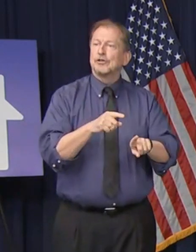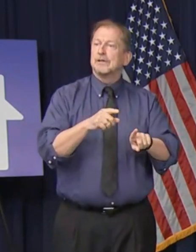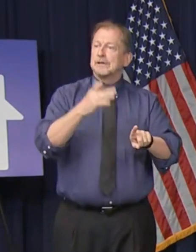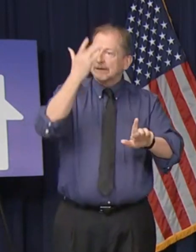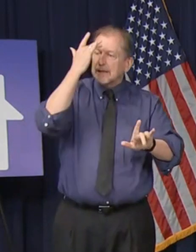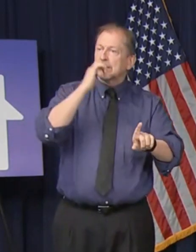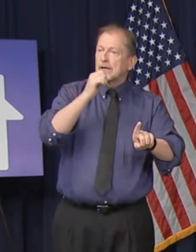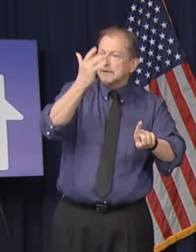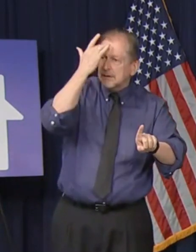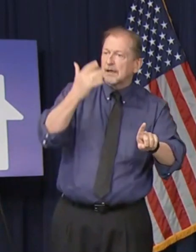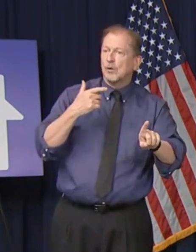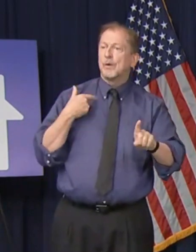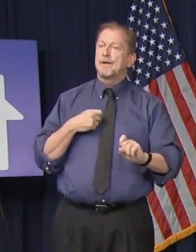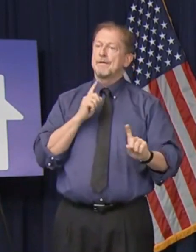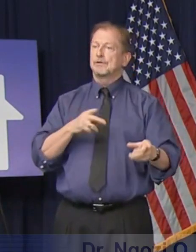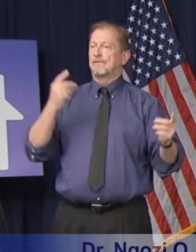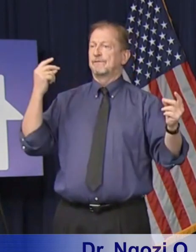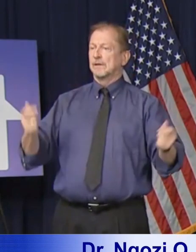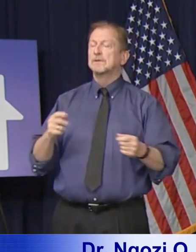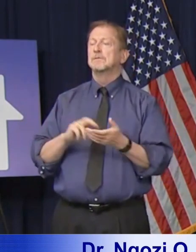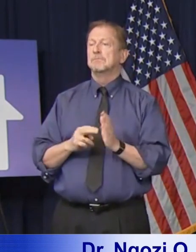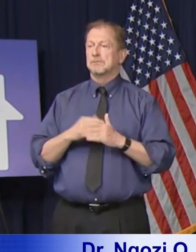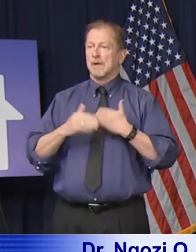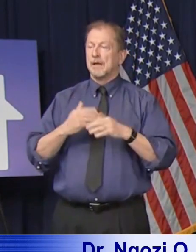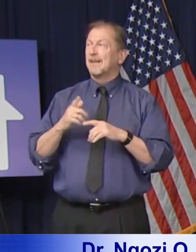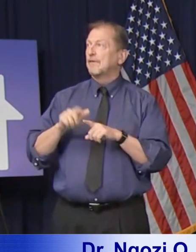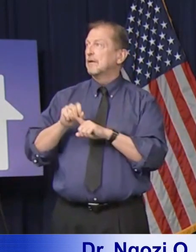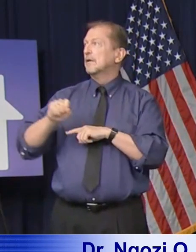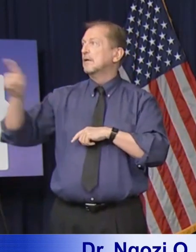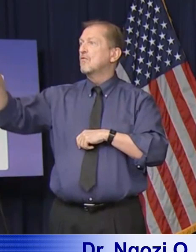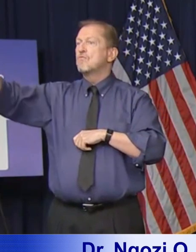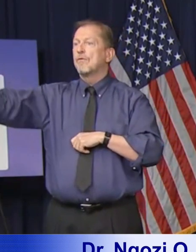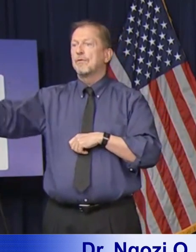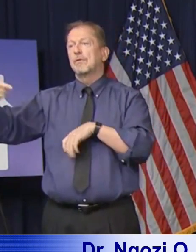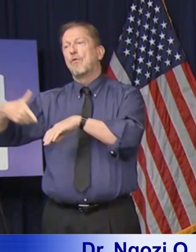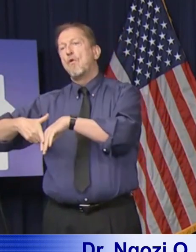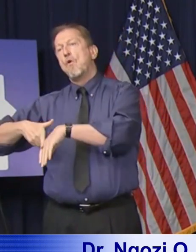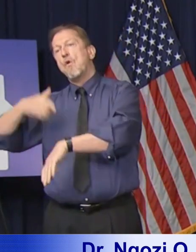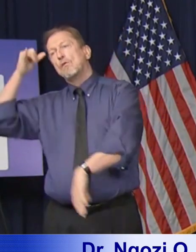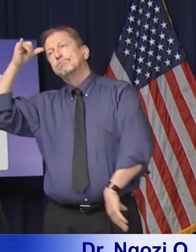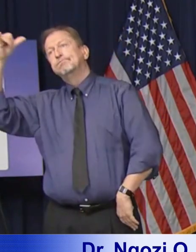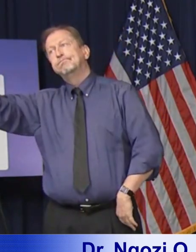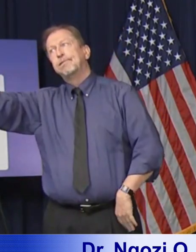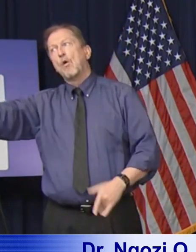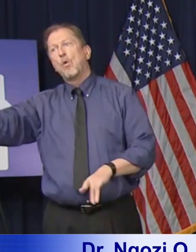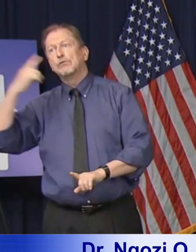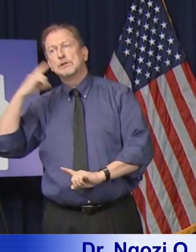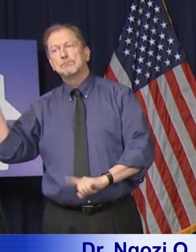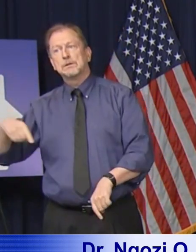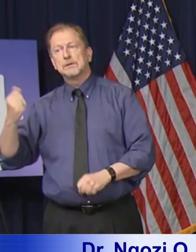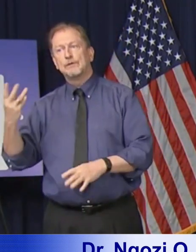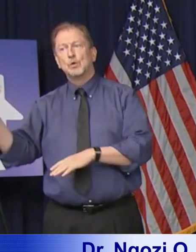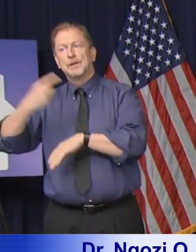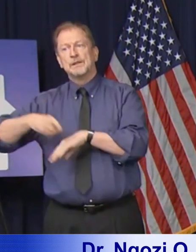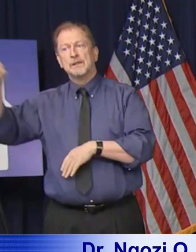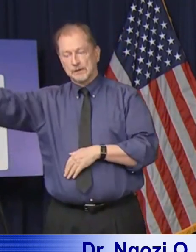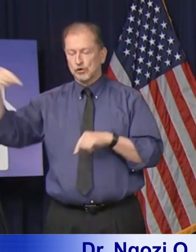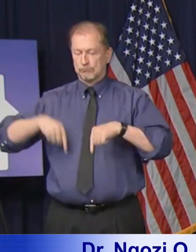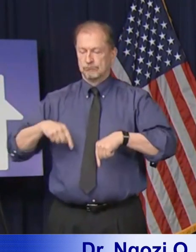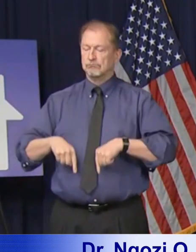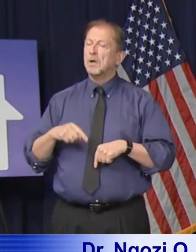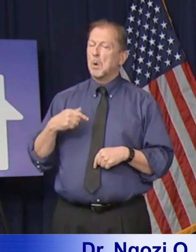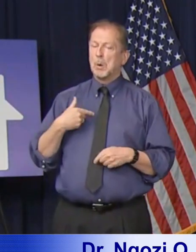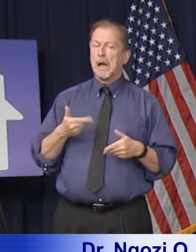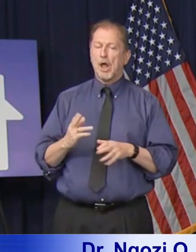to make appropriate decisions in terms of moving patients. So we have the lab support that we're offering, as well as, you know,